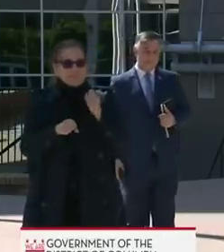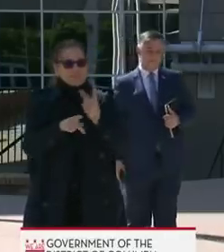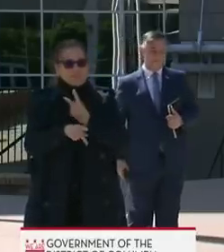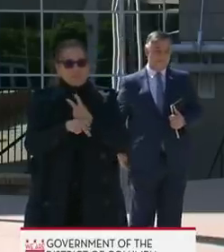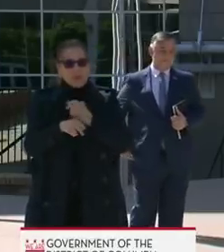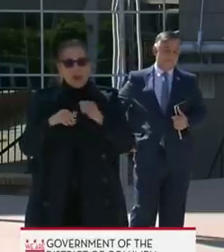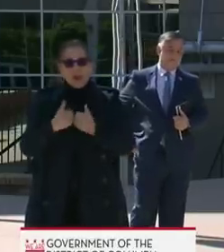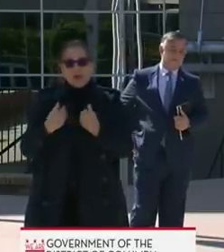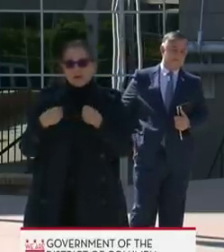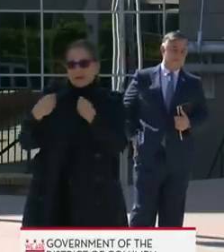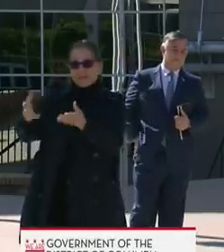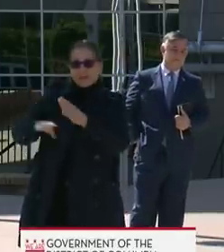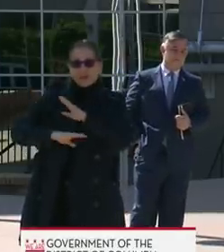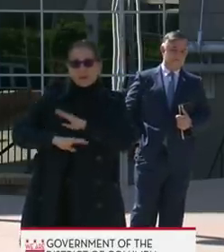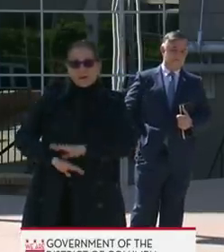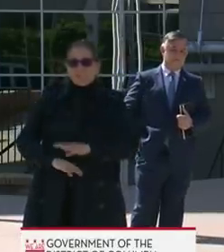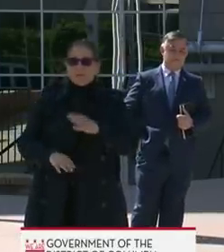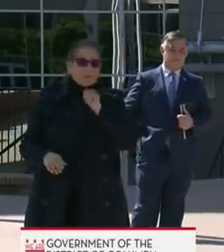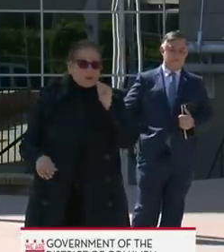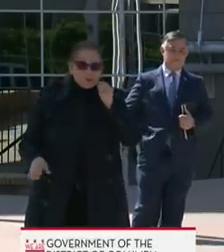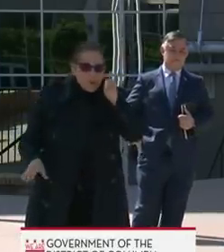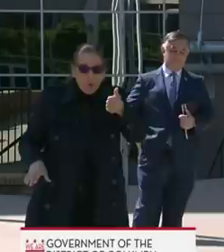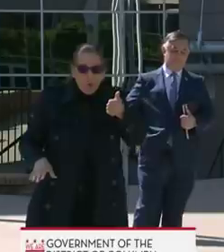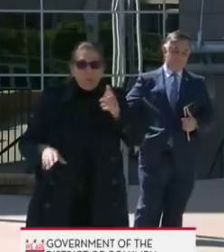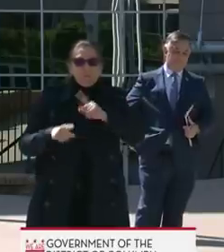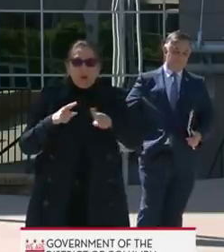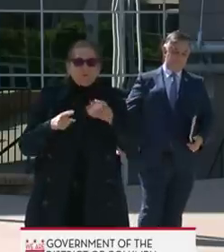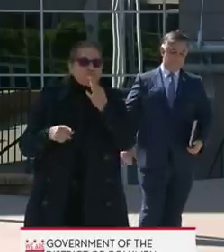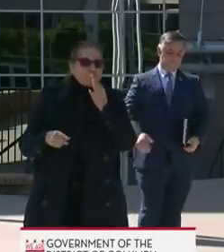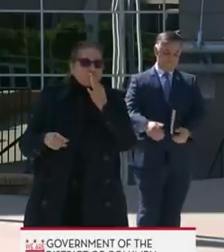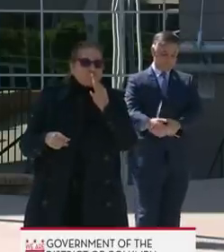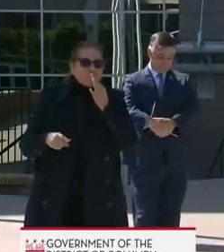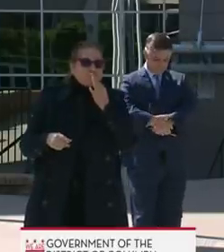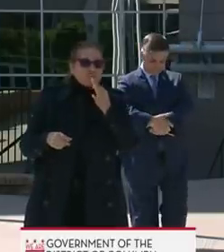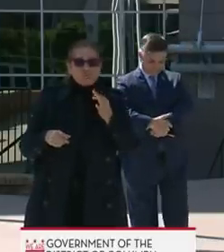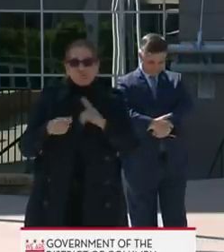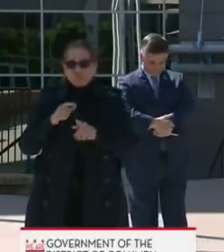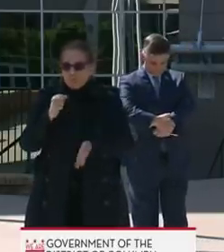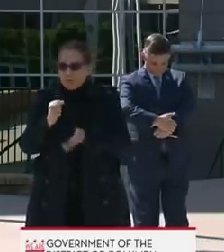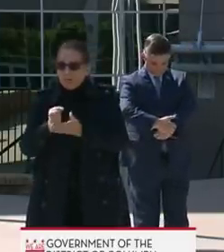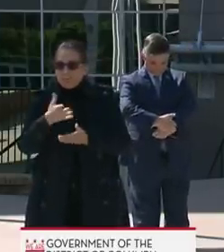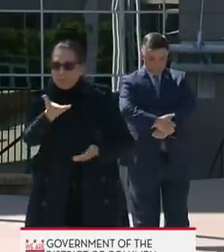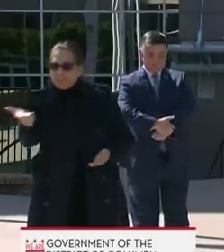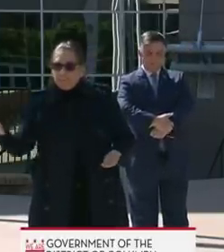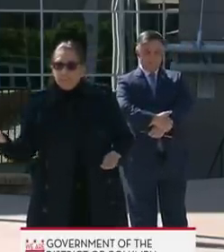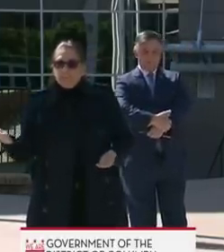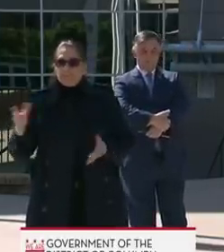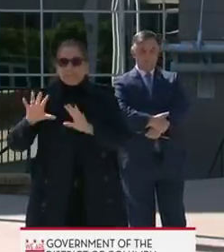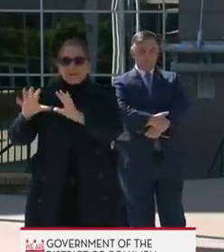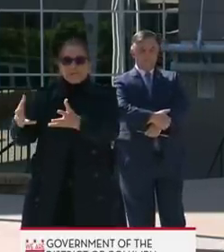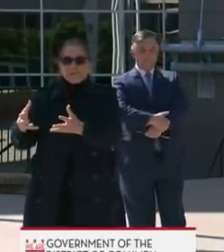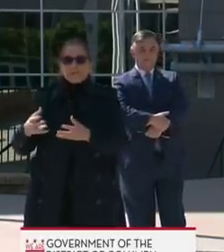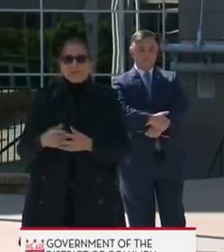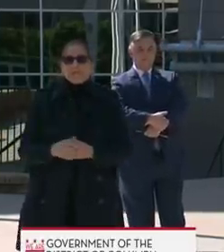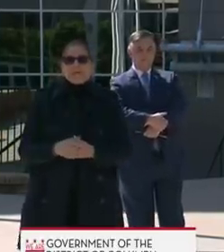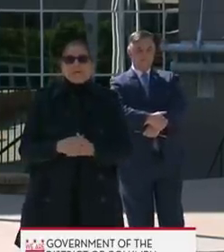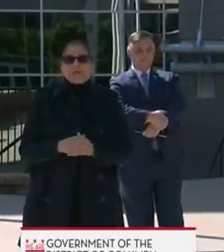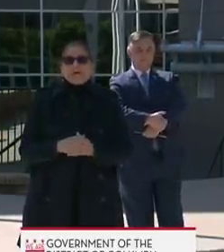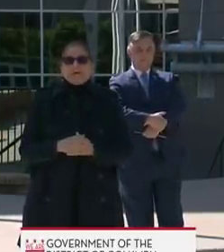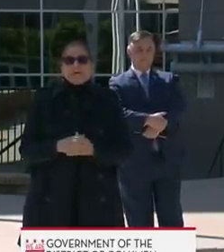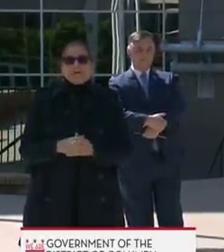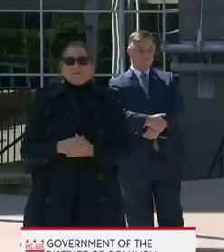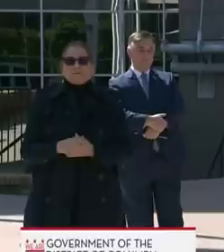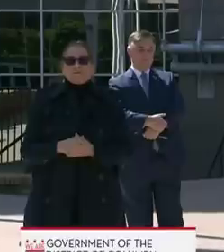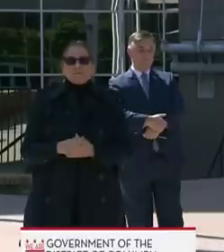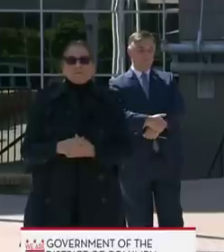as we can thereafter. So that's a quick run through of the meeting tomorrow.